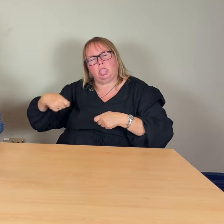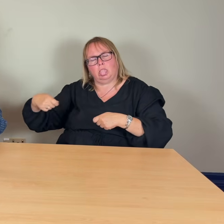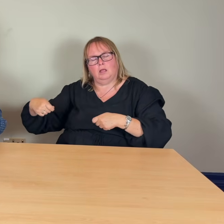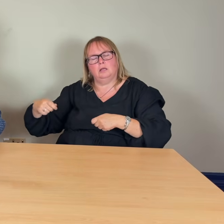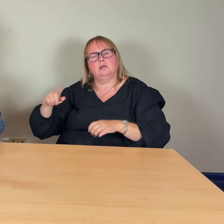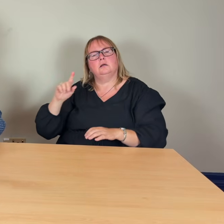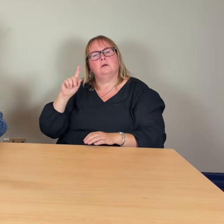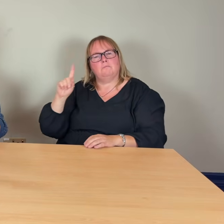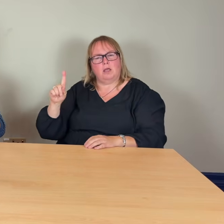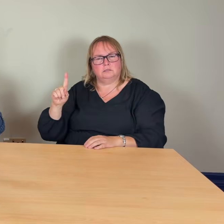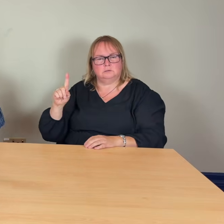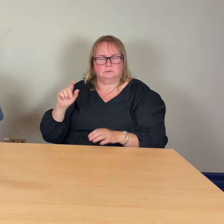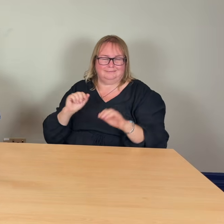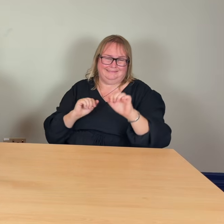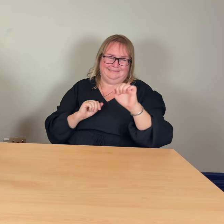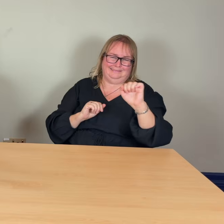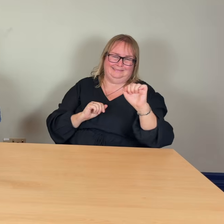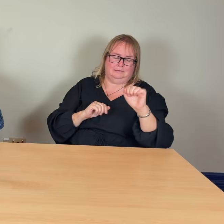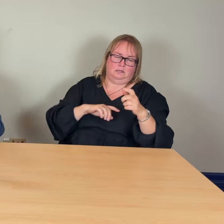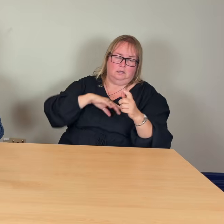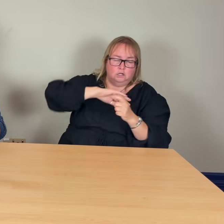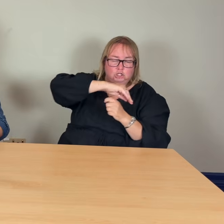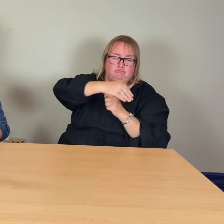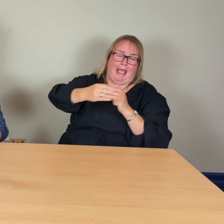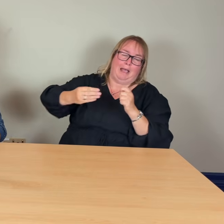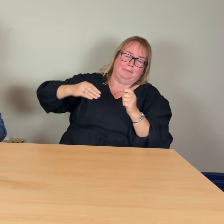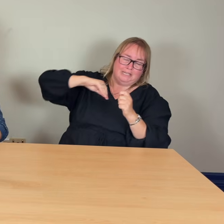But if you find the challenge of wrapping around a whole